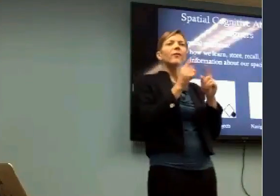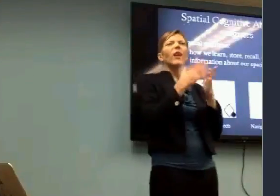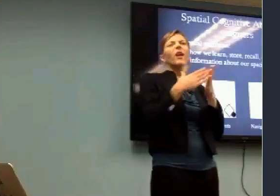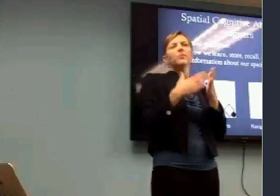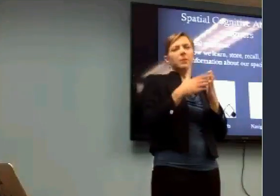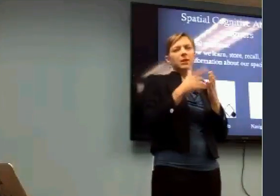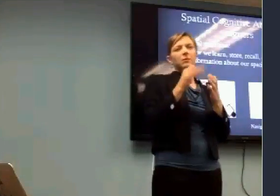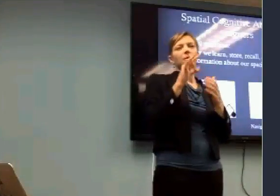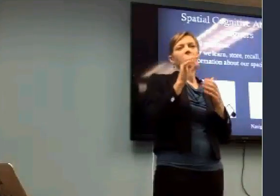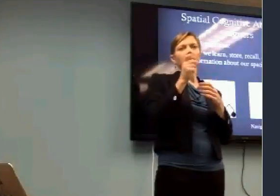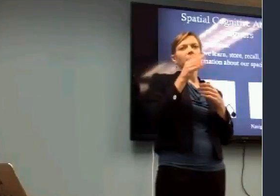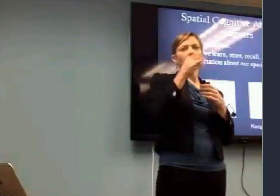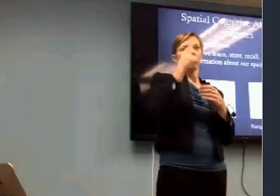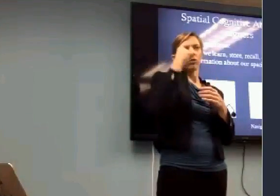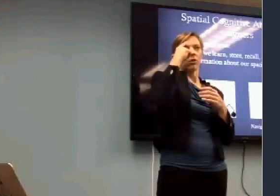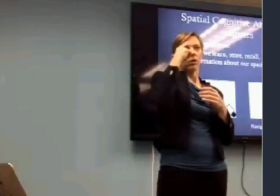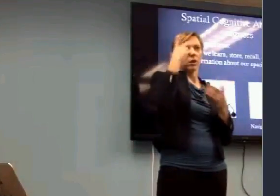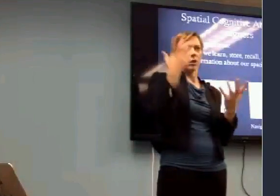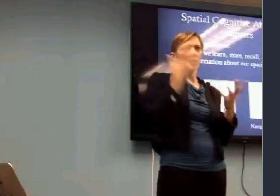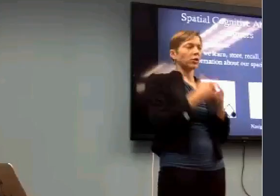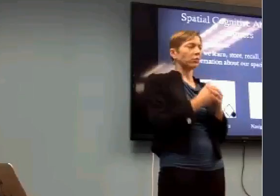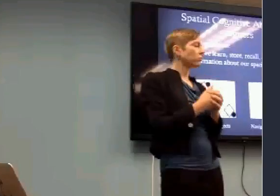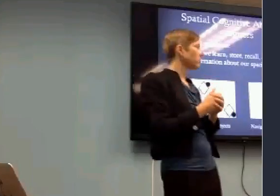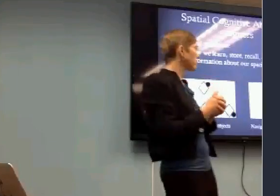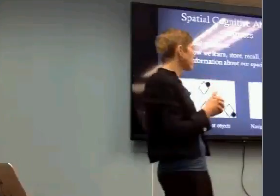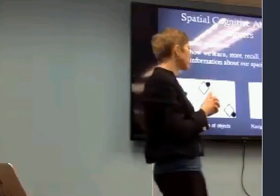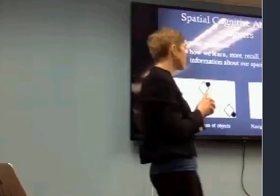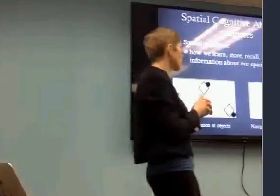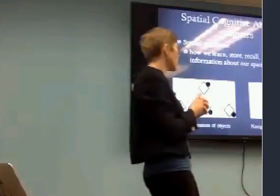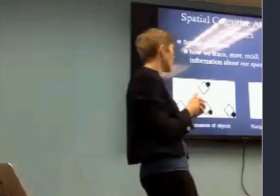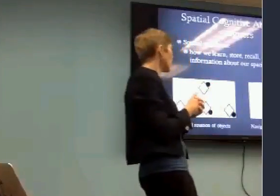And there are many different aspects of spatial cognition.